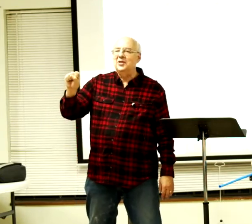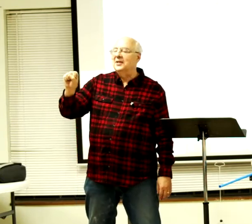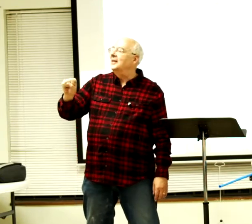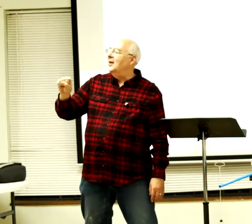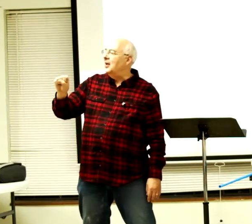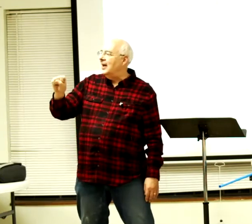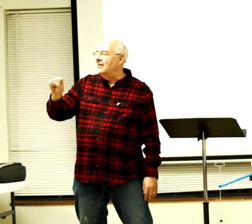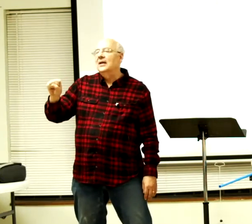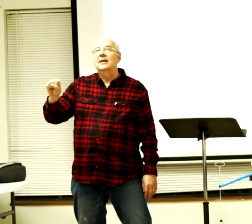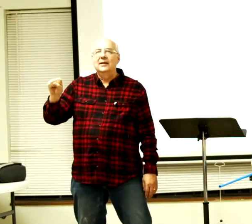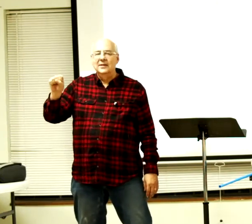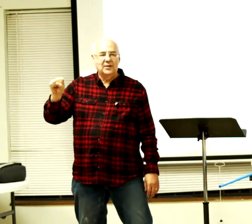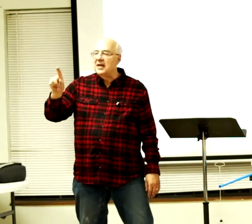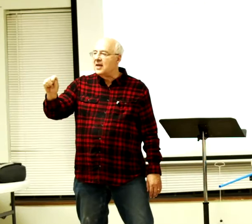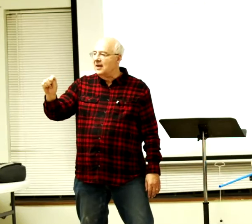S, okay, that's T.